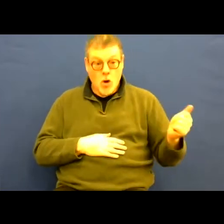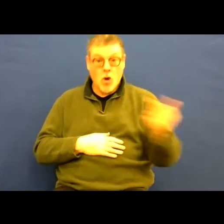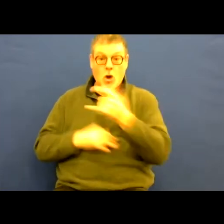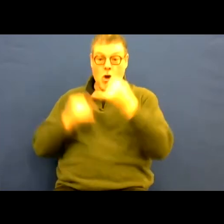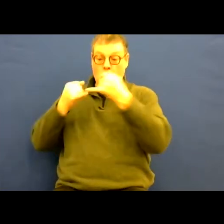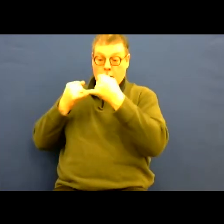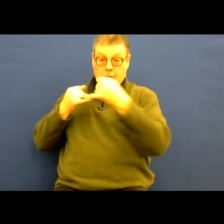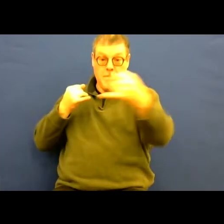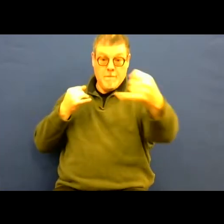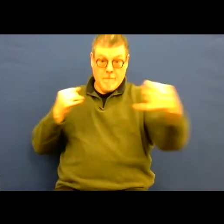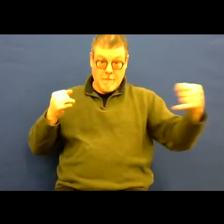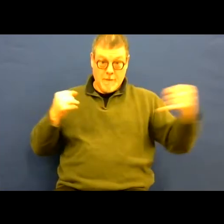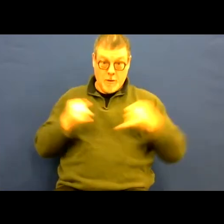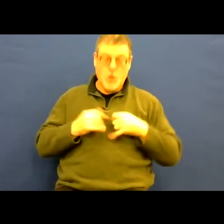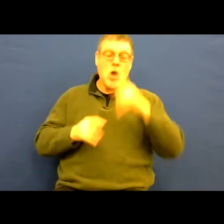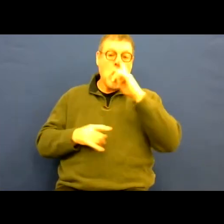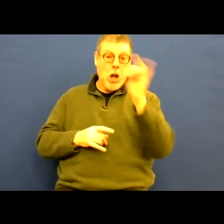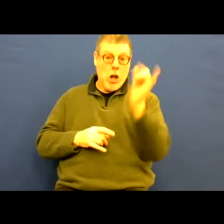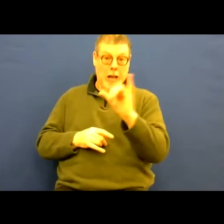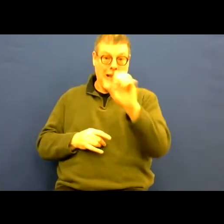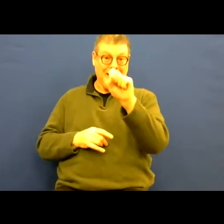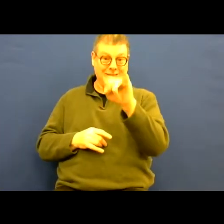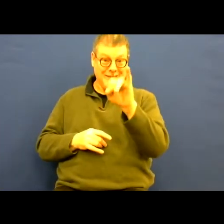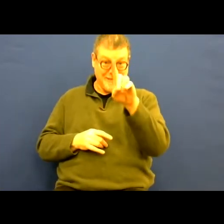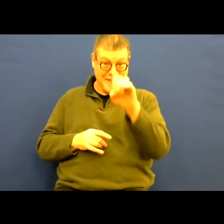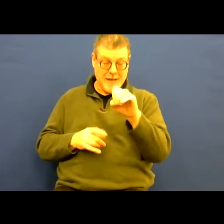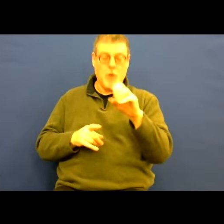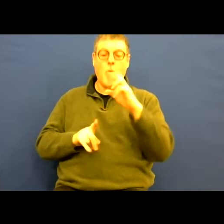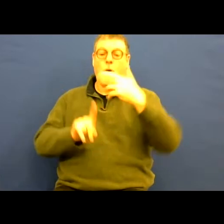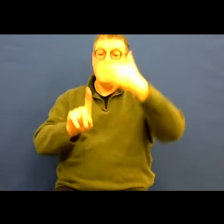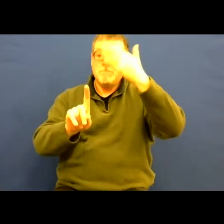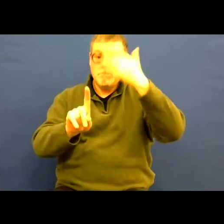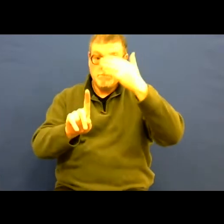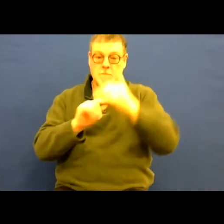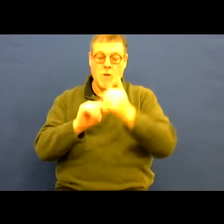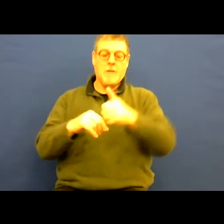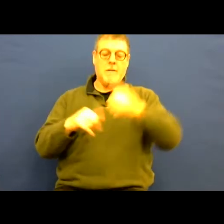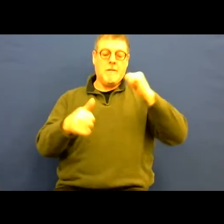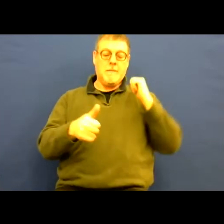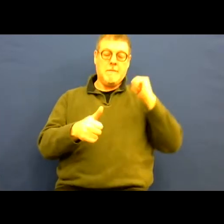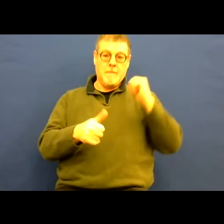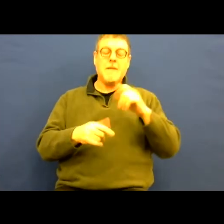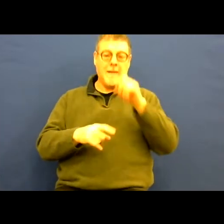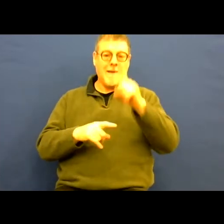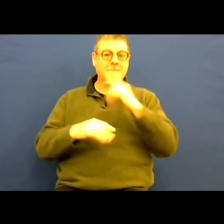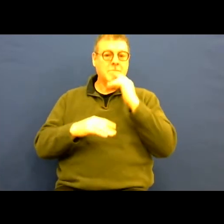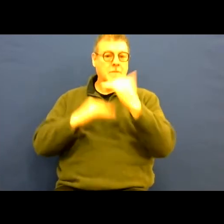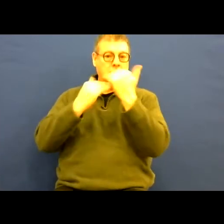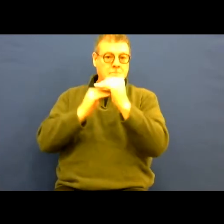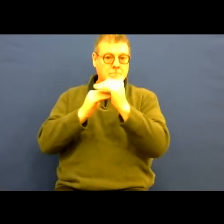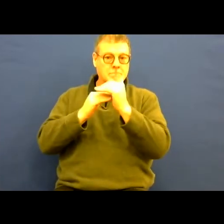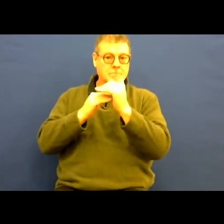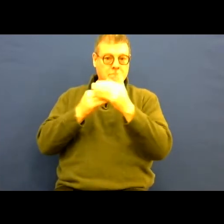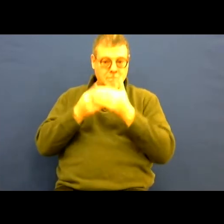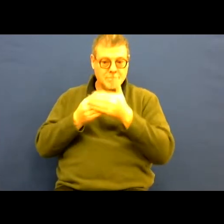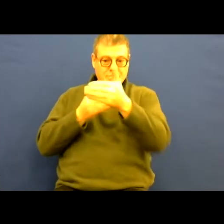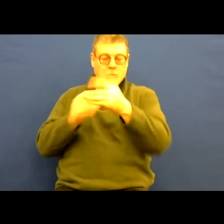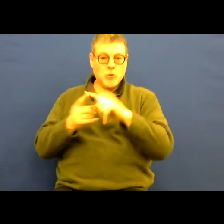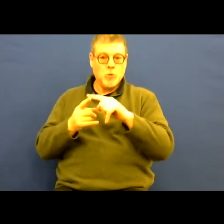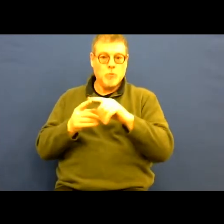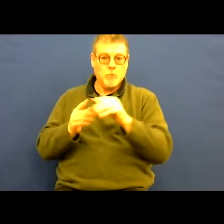boundaries as the side lots, for the front and back of the building, it does require a minimum clearance to the next